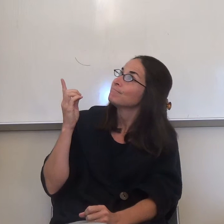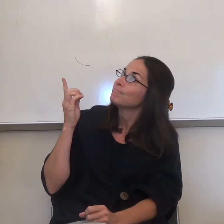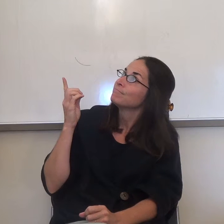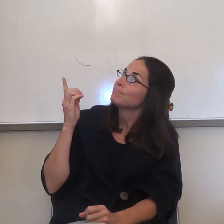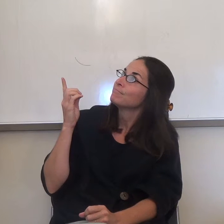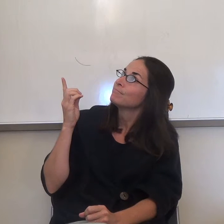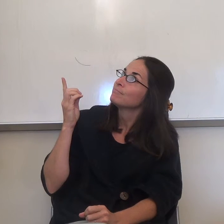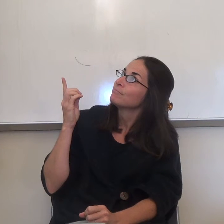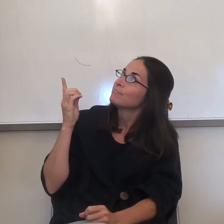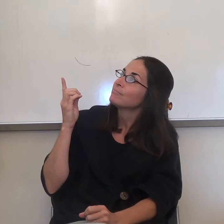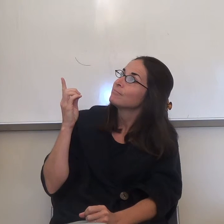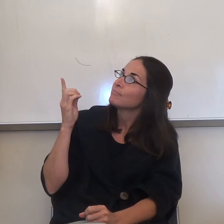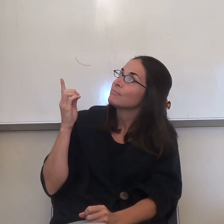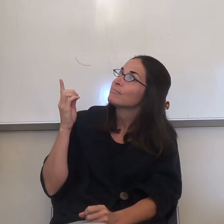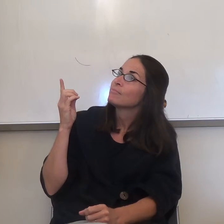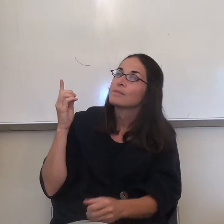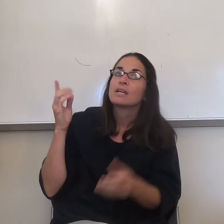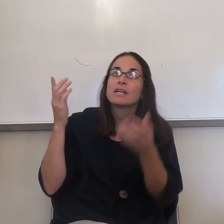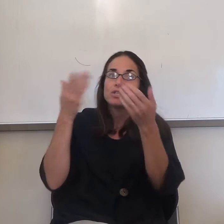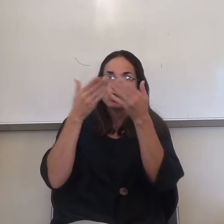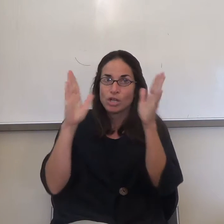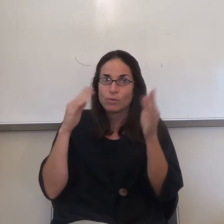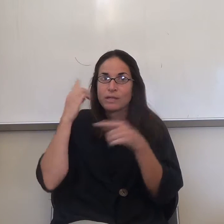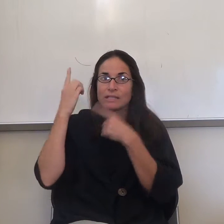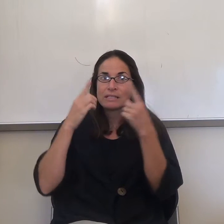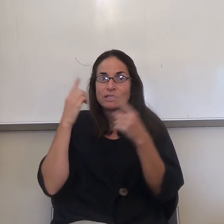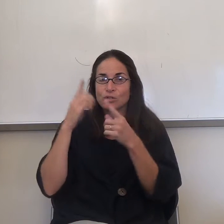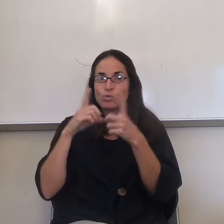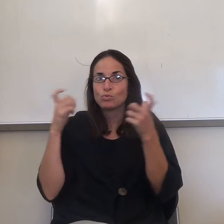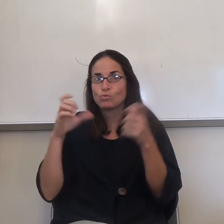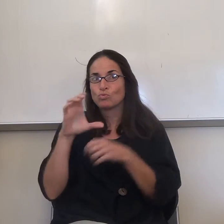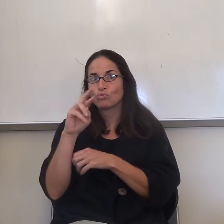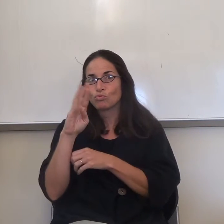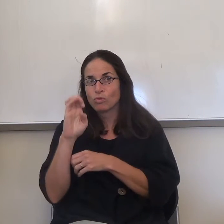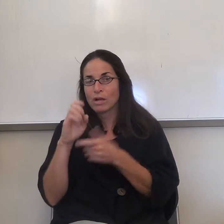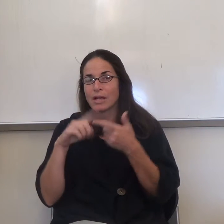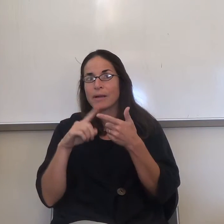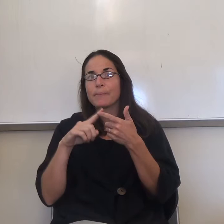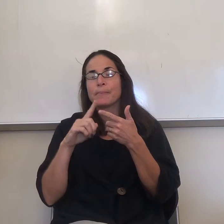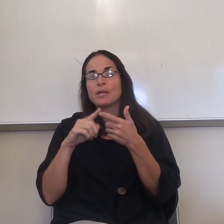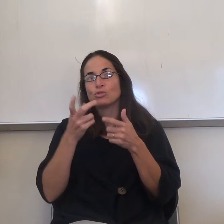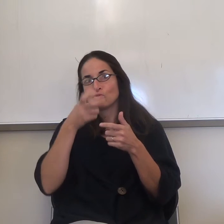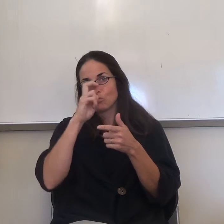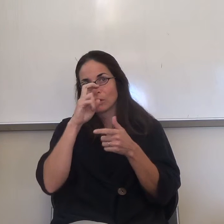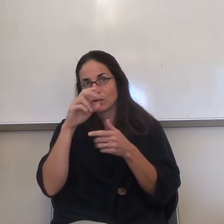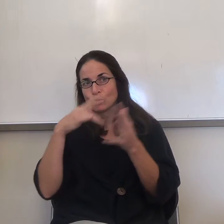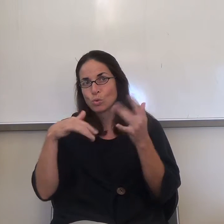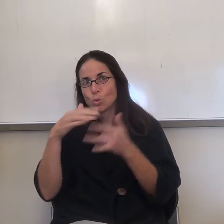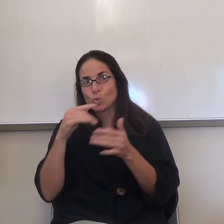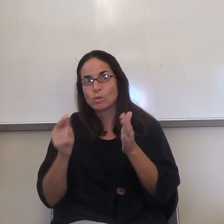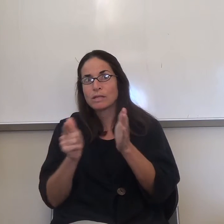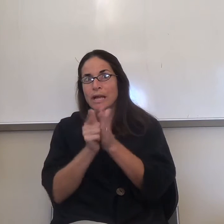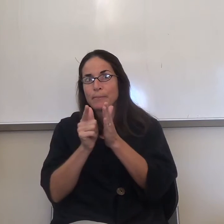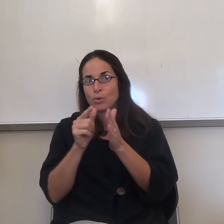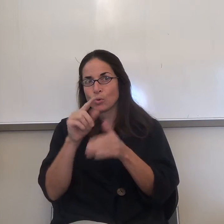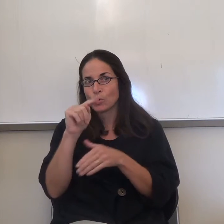considered a monstrous crime. It's the subject of strict social taboos, okay? So